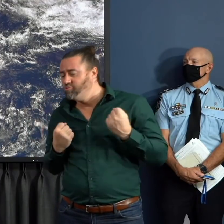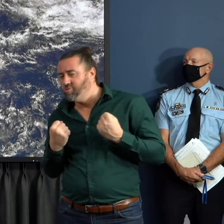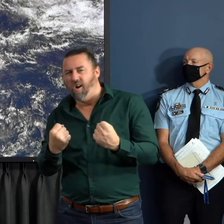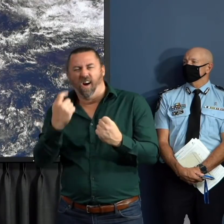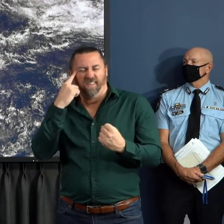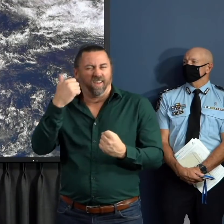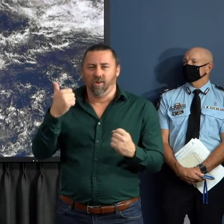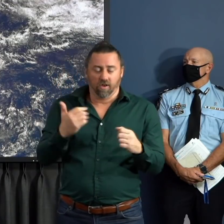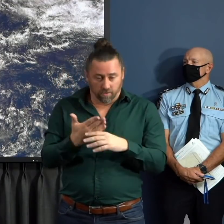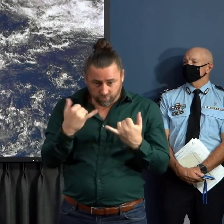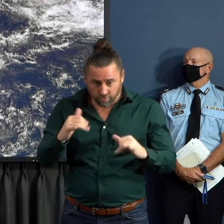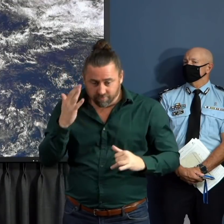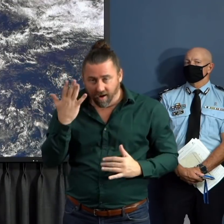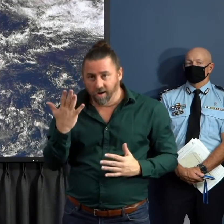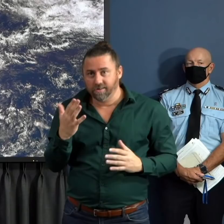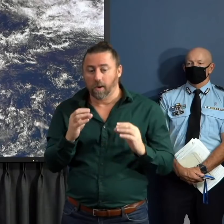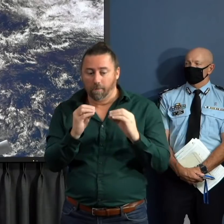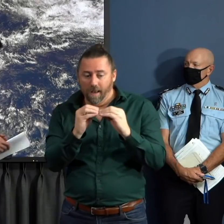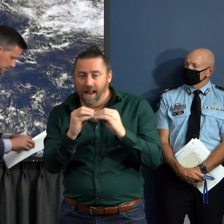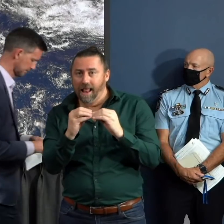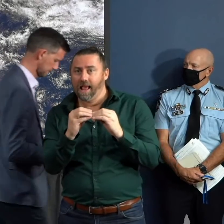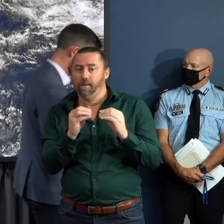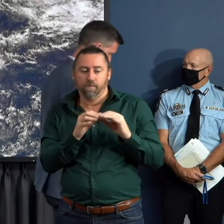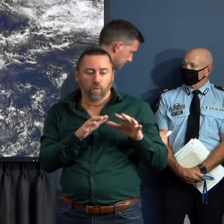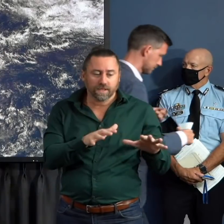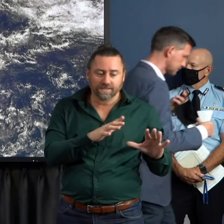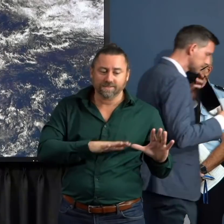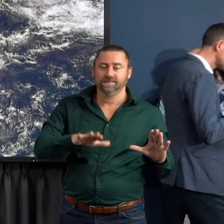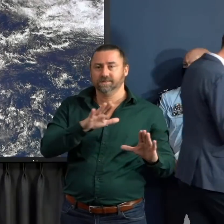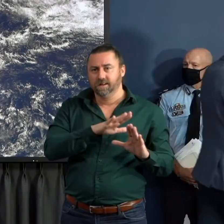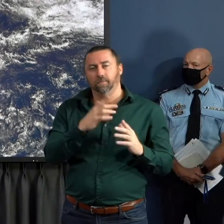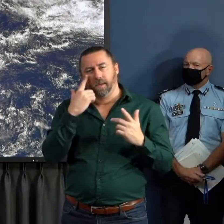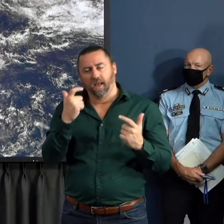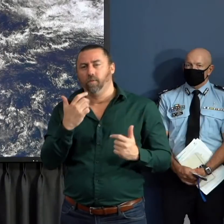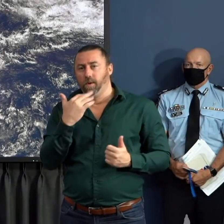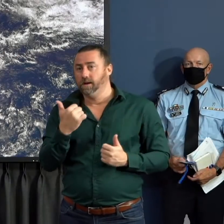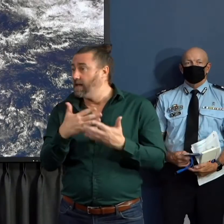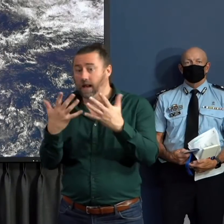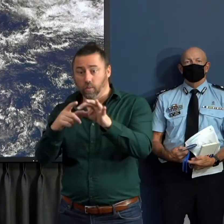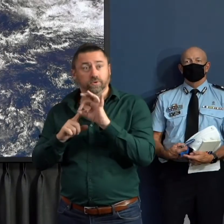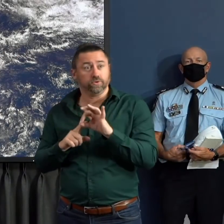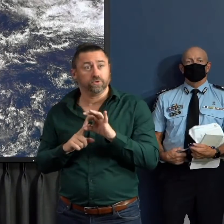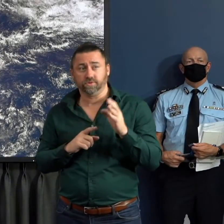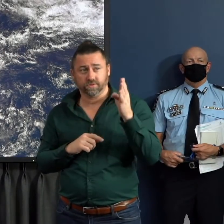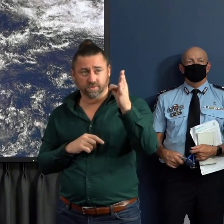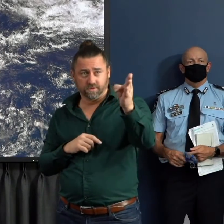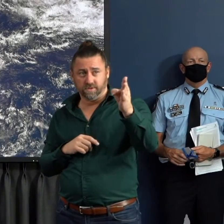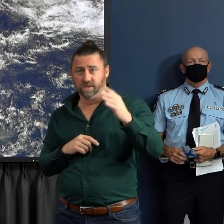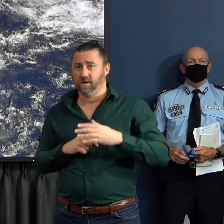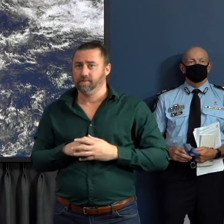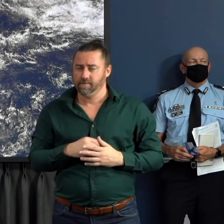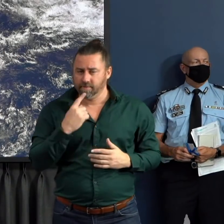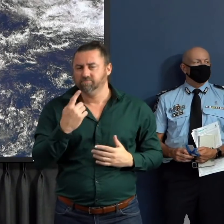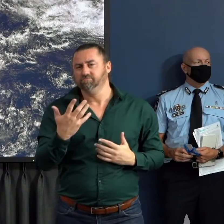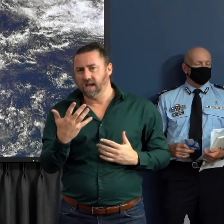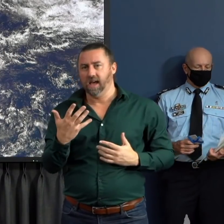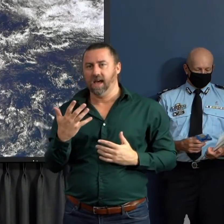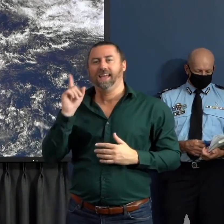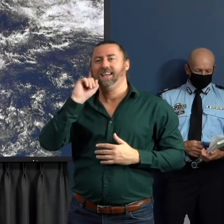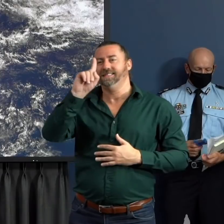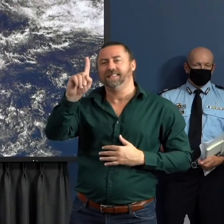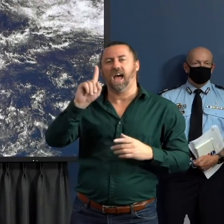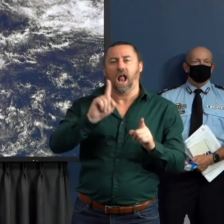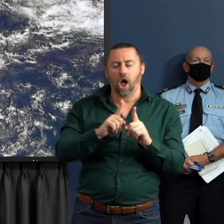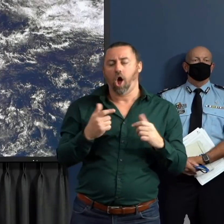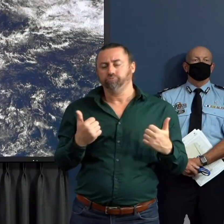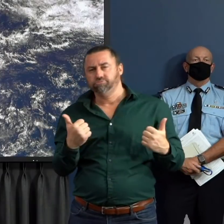sort of areas. Thank you. Thanks. We're happy to answer some quick questions. Premier, the mood certainly has changed from yesterday.